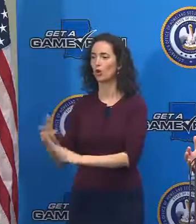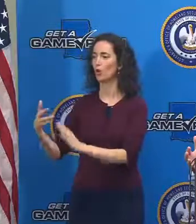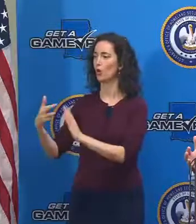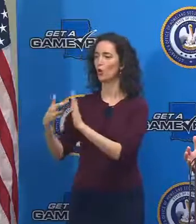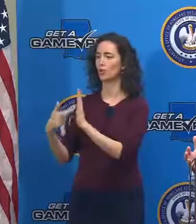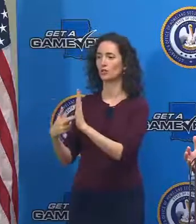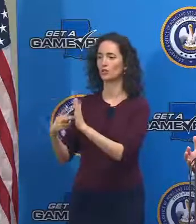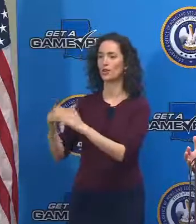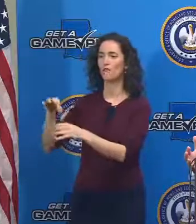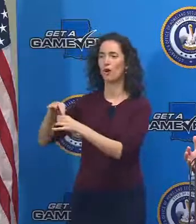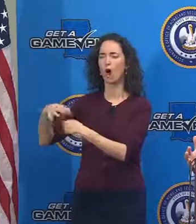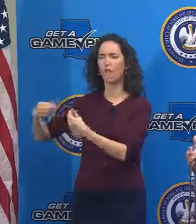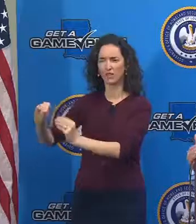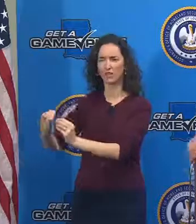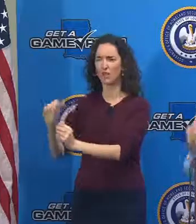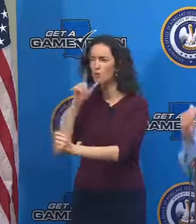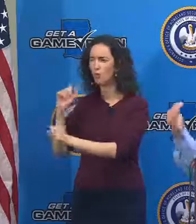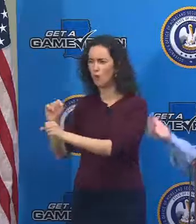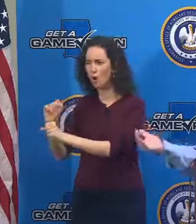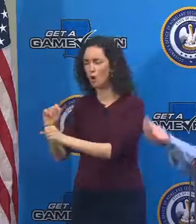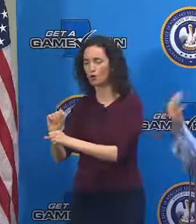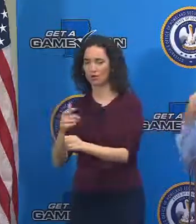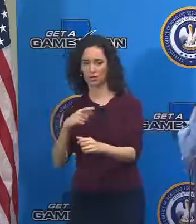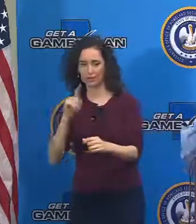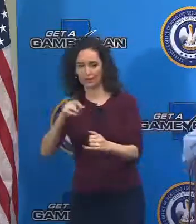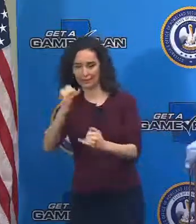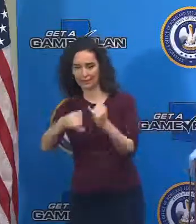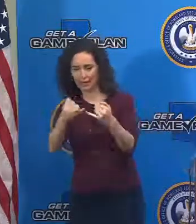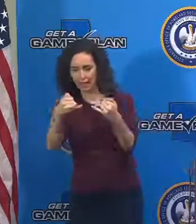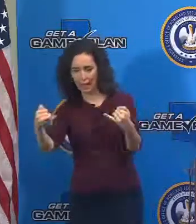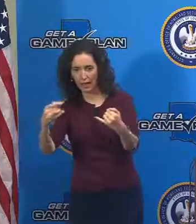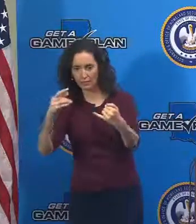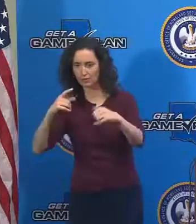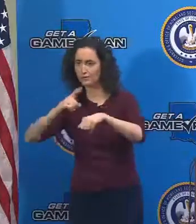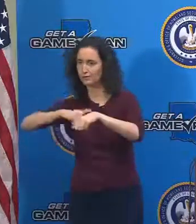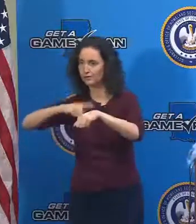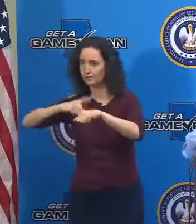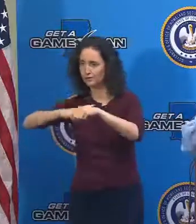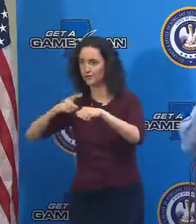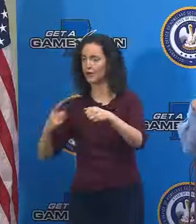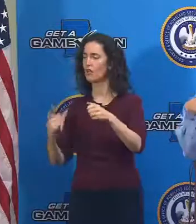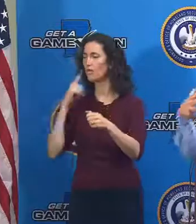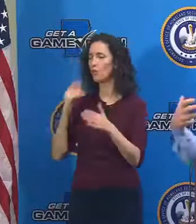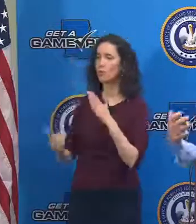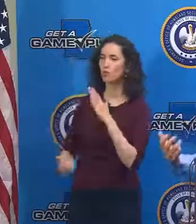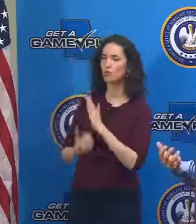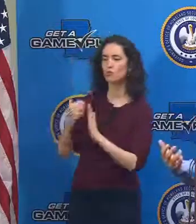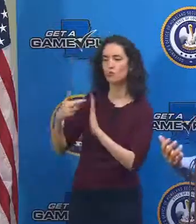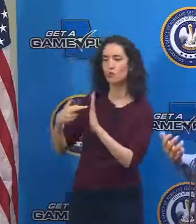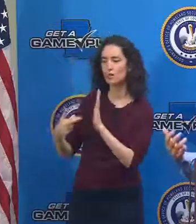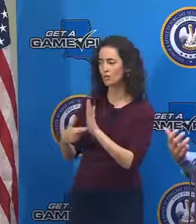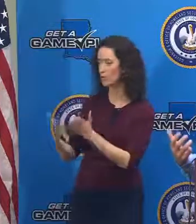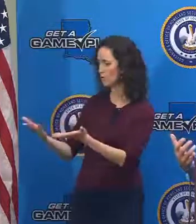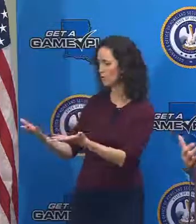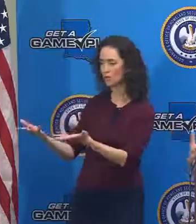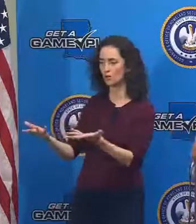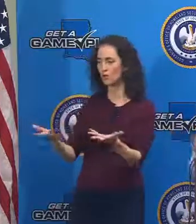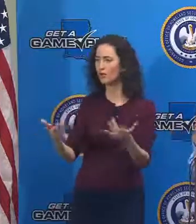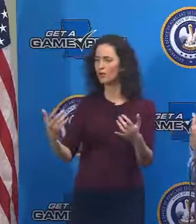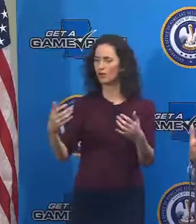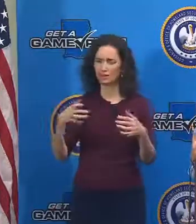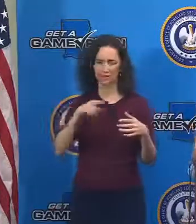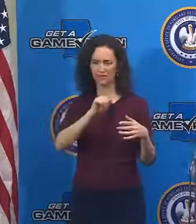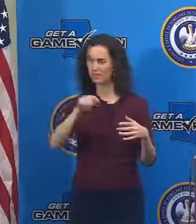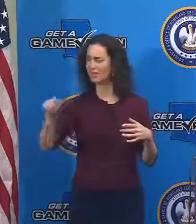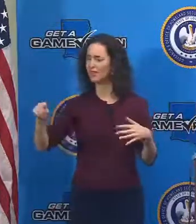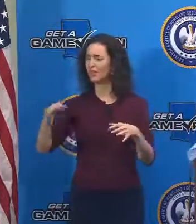registrar of voters' offices, meeting deadlines with respect to new registrations coming in so that they